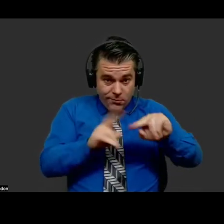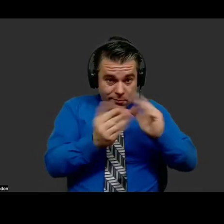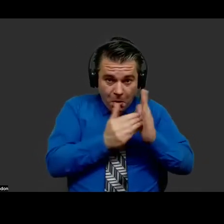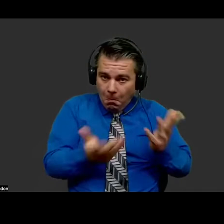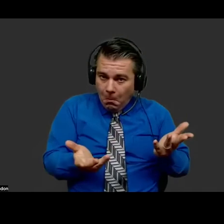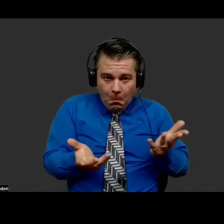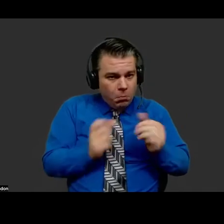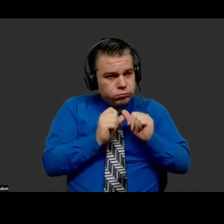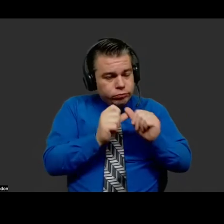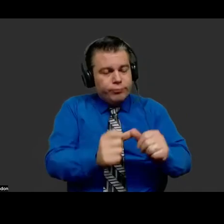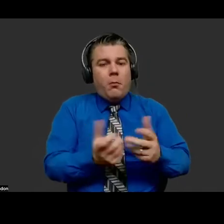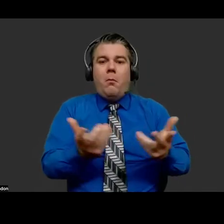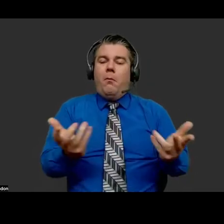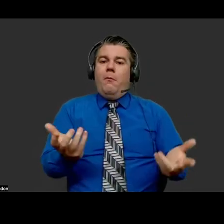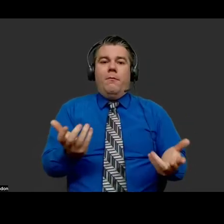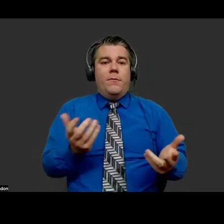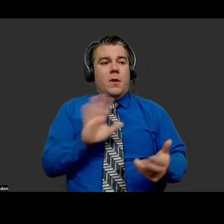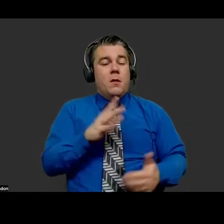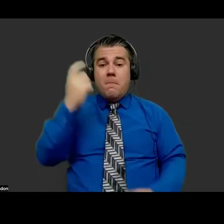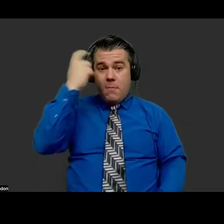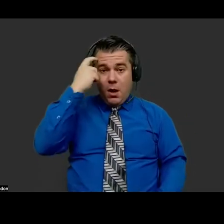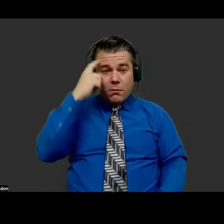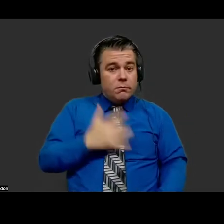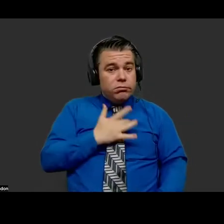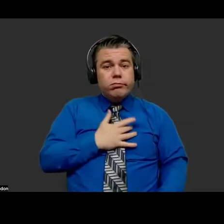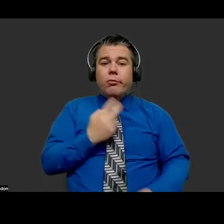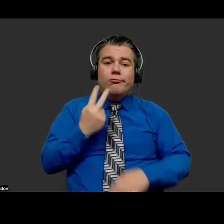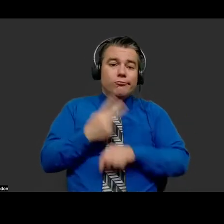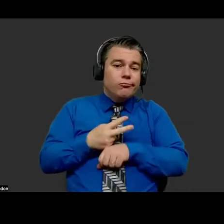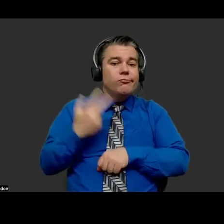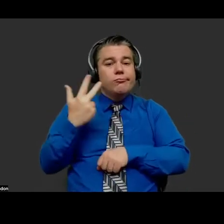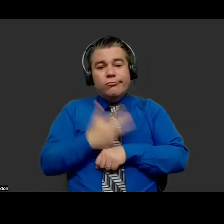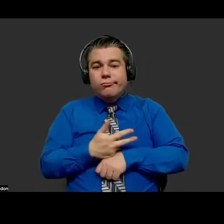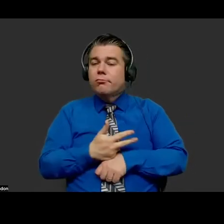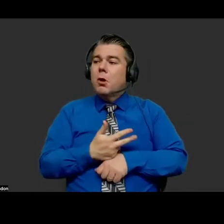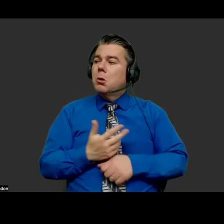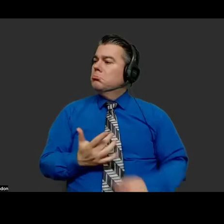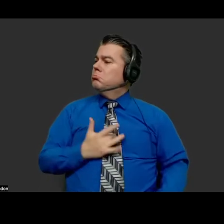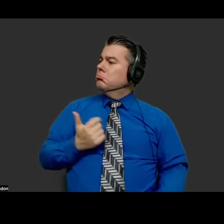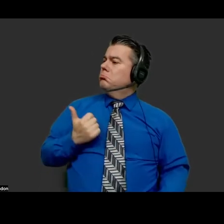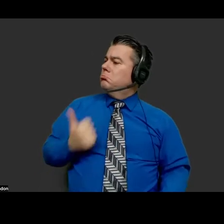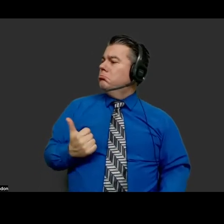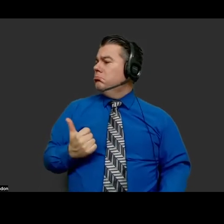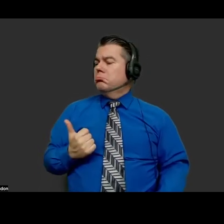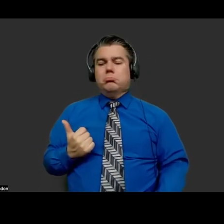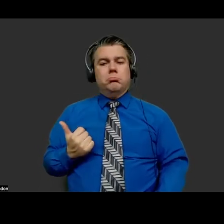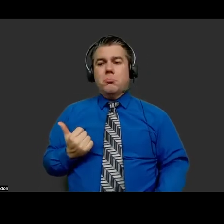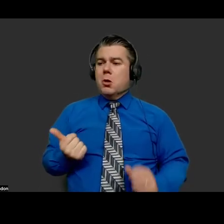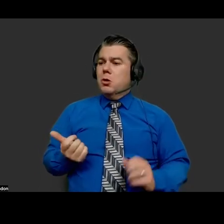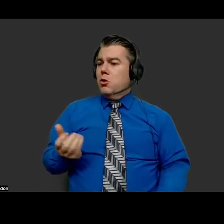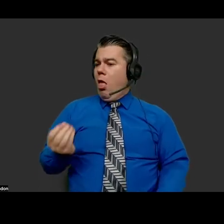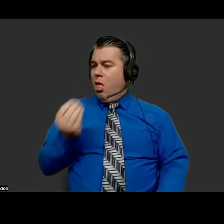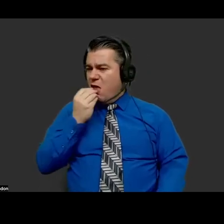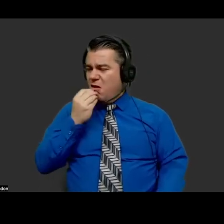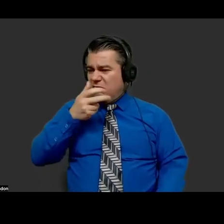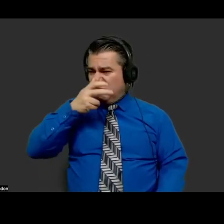after 72 hours, their mindset after 3 days was, I feel good, I don't want to eat junk.